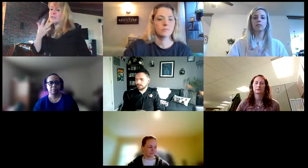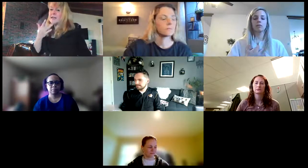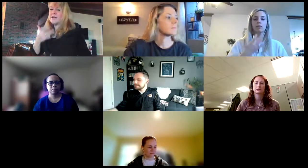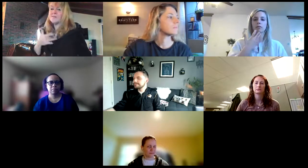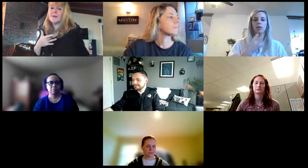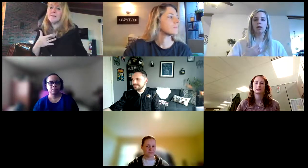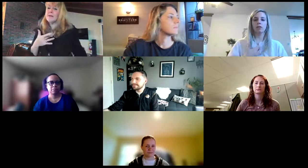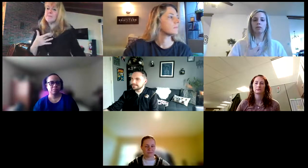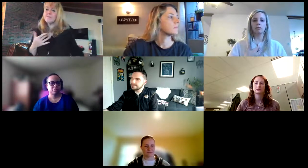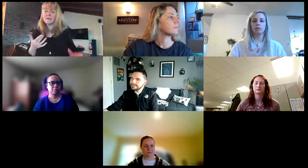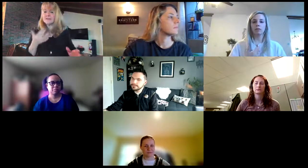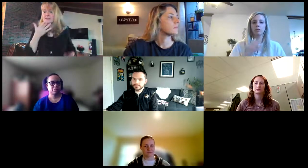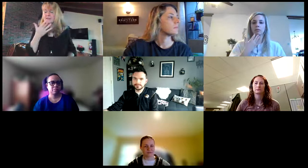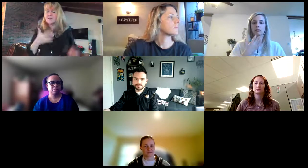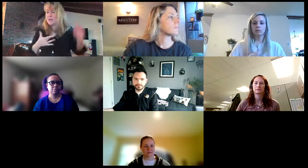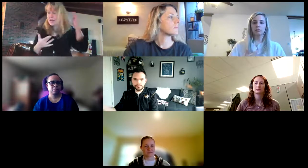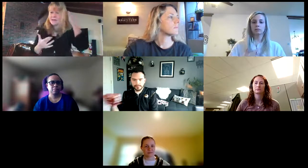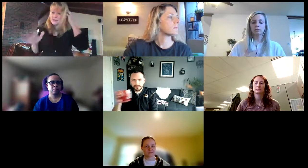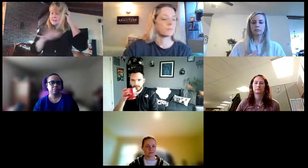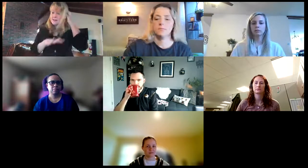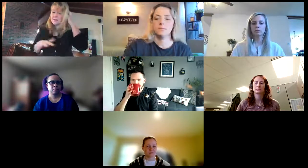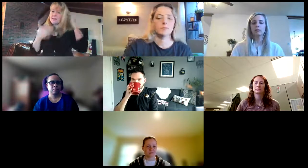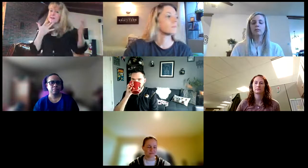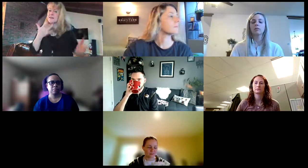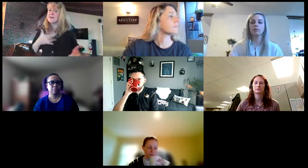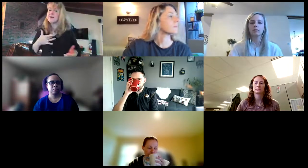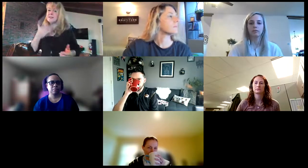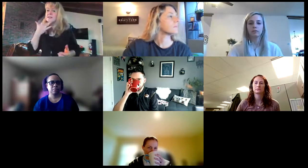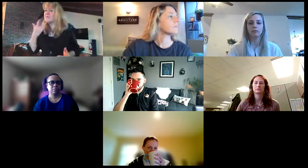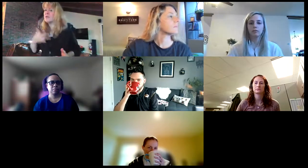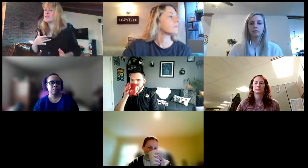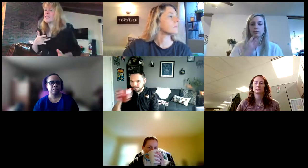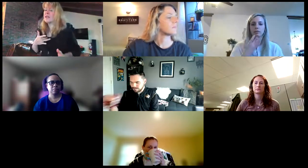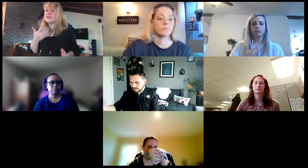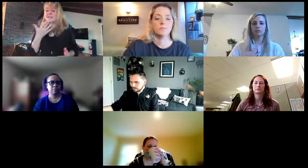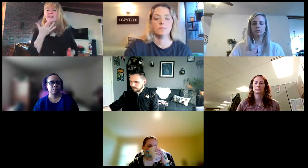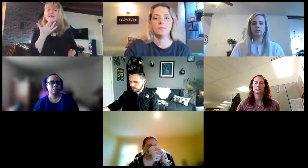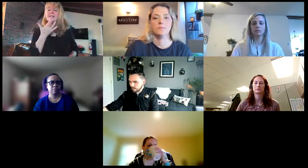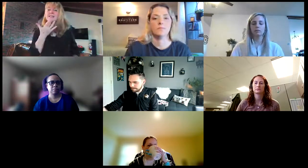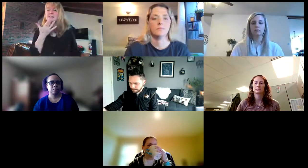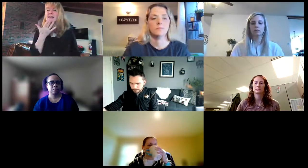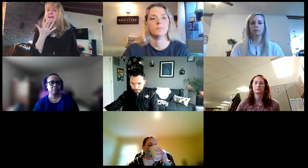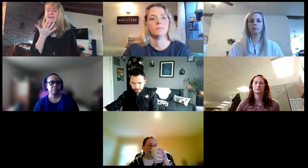regional sign, maybe. Okay. It's the way this area does birthday.